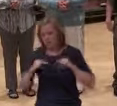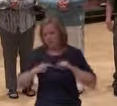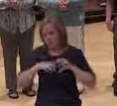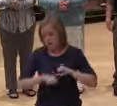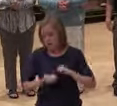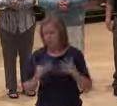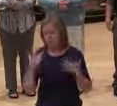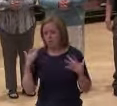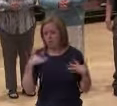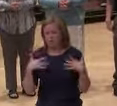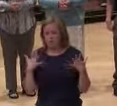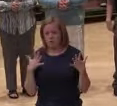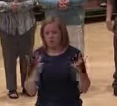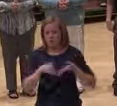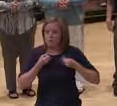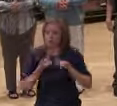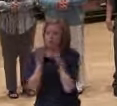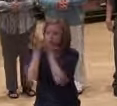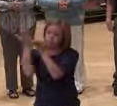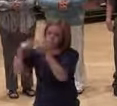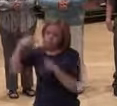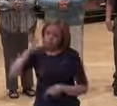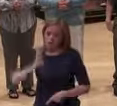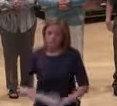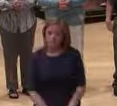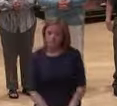whatever you're worried about, just give it to God.